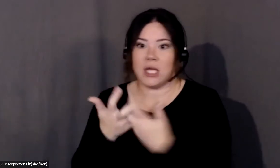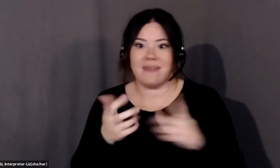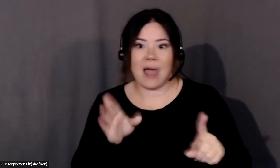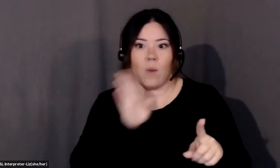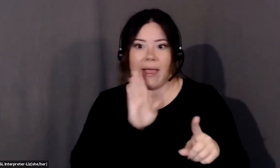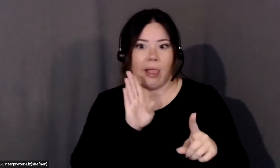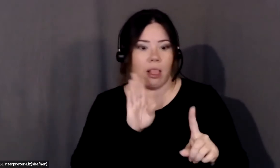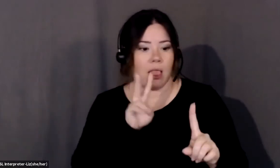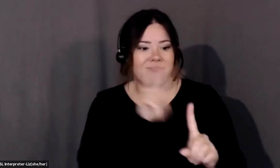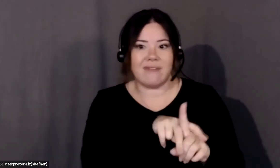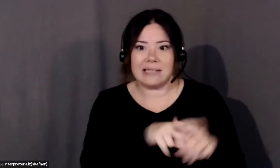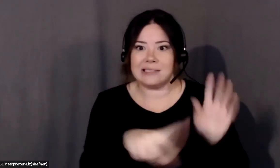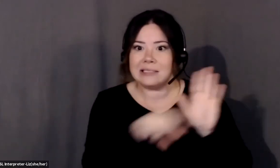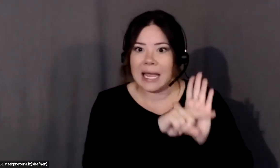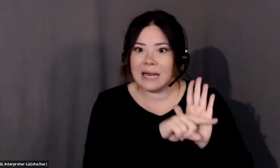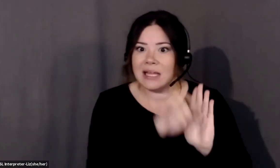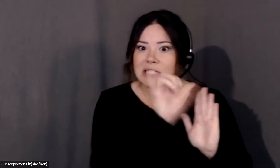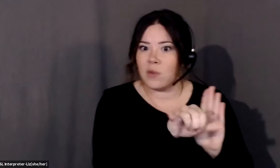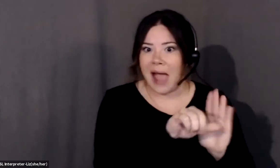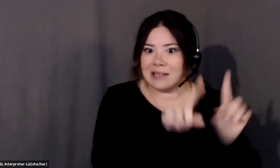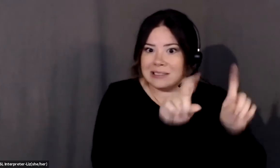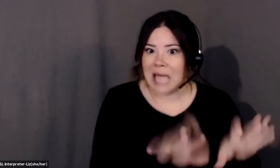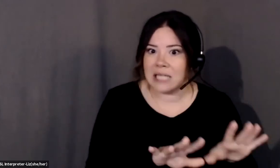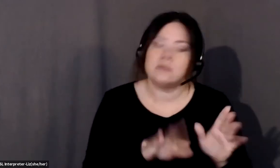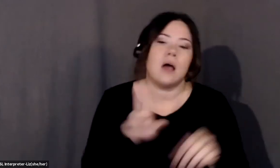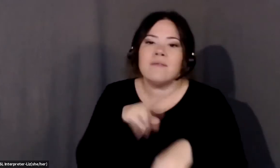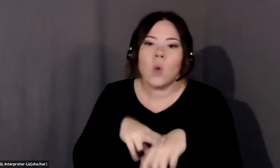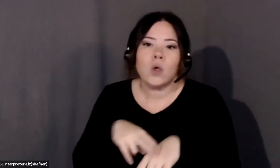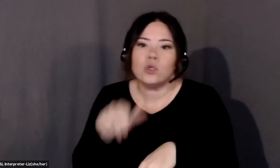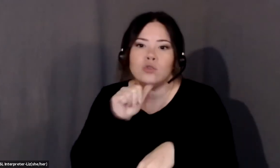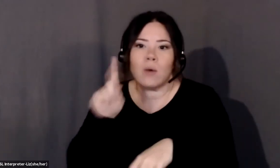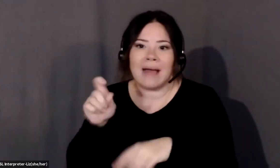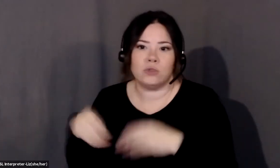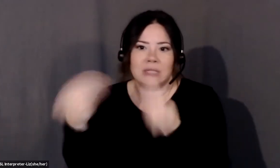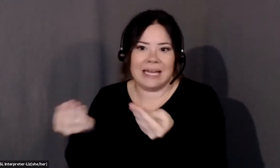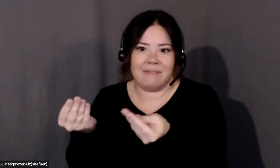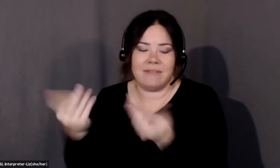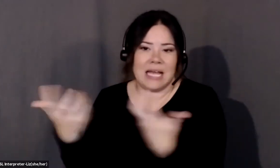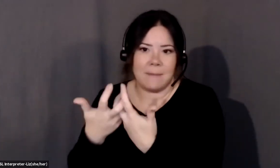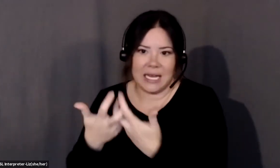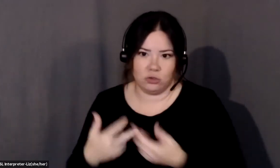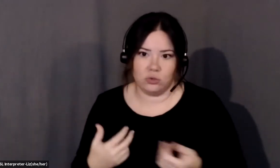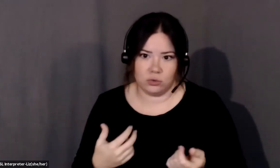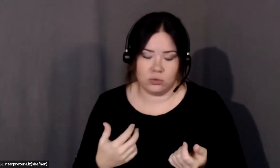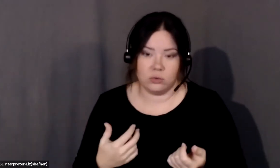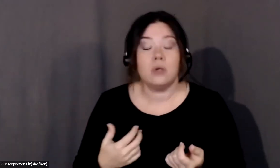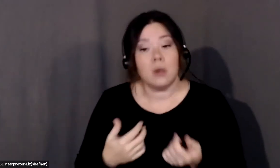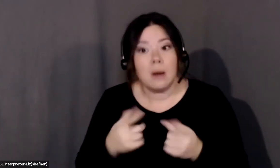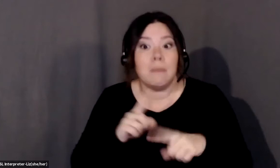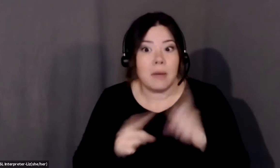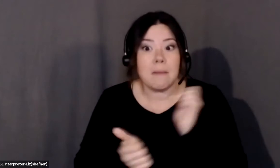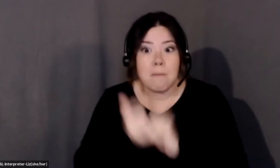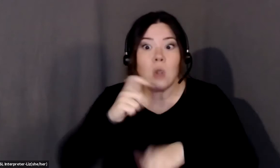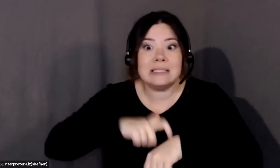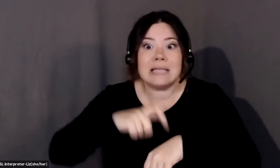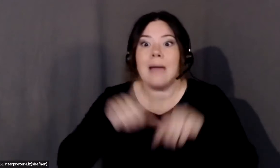of course, that accommodation doesn't have to be given. For the most part, though, tests are